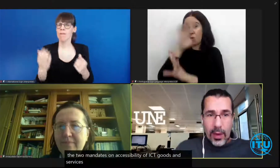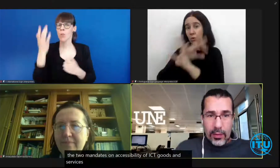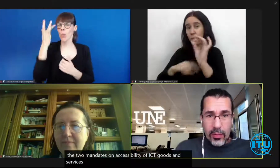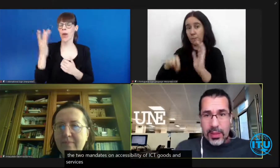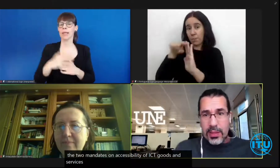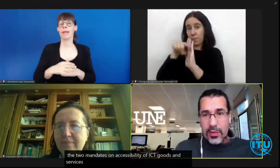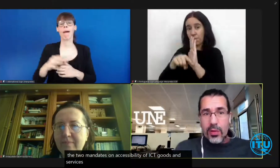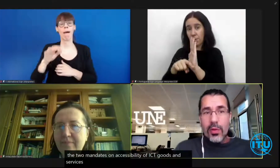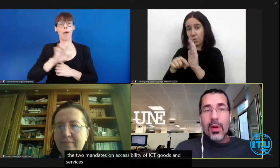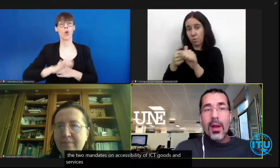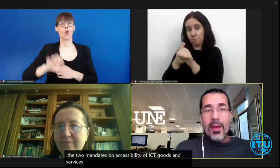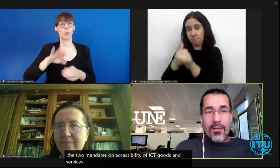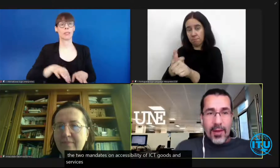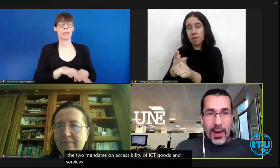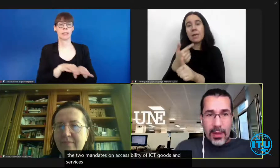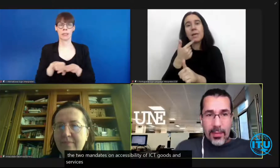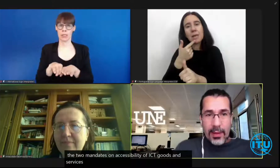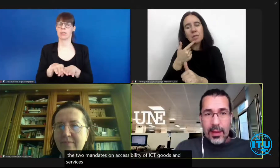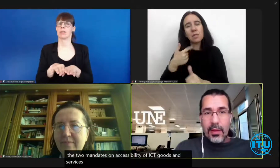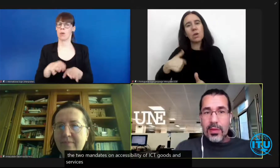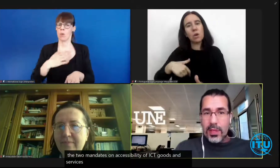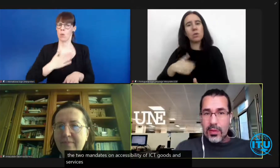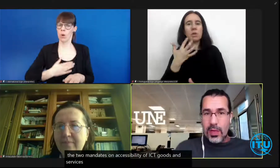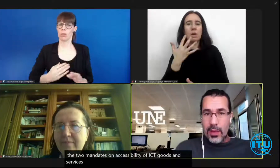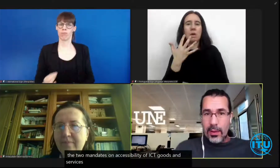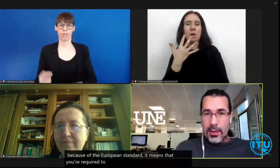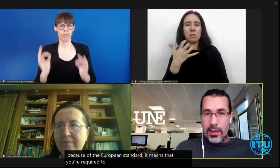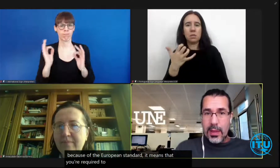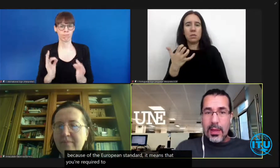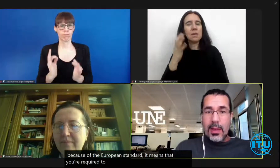are required to assure very